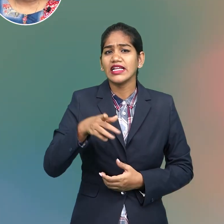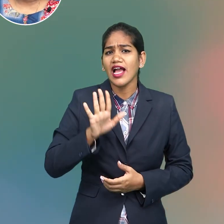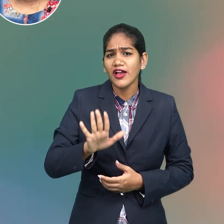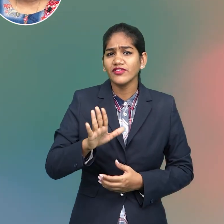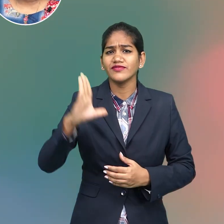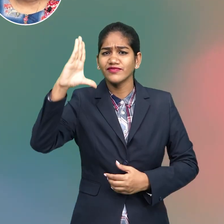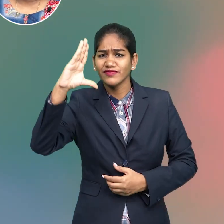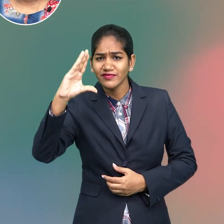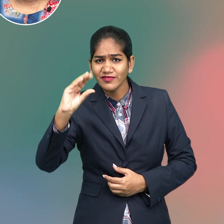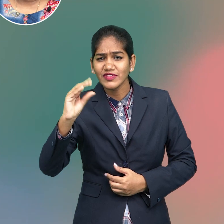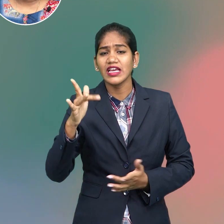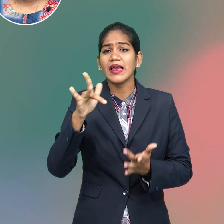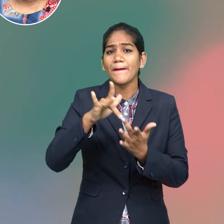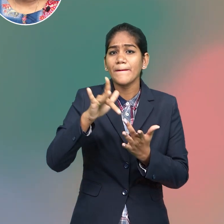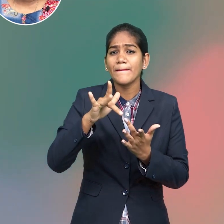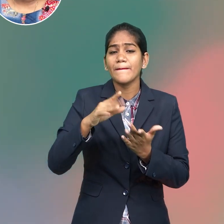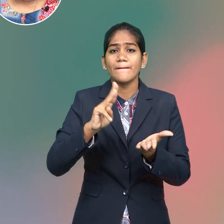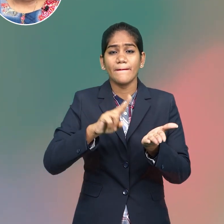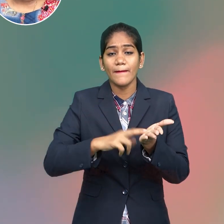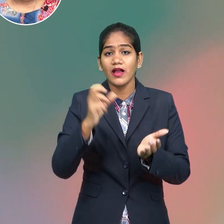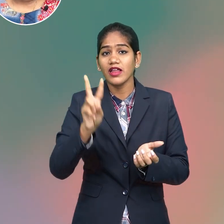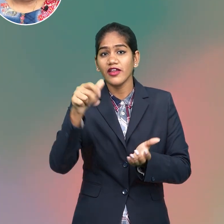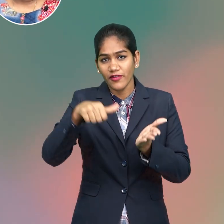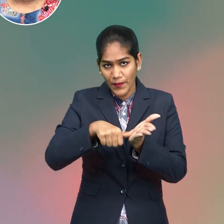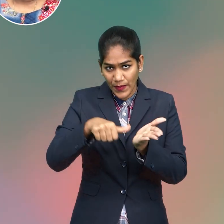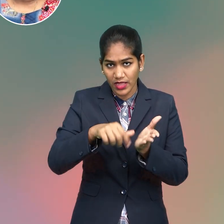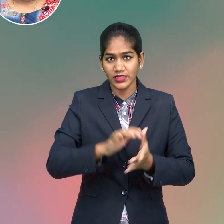considerably reduces from mid-November,